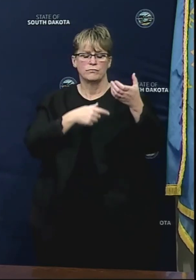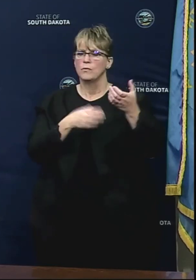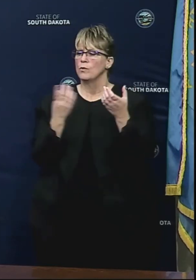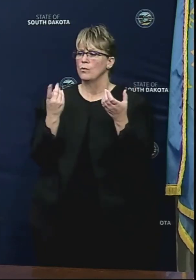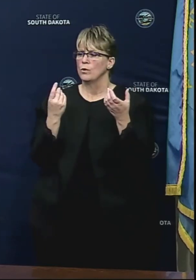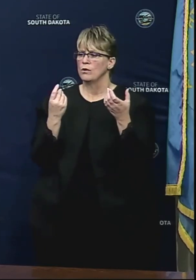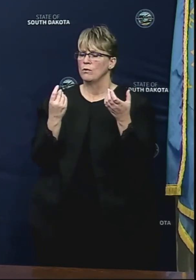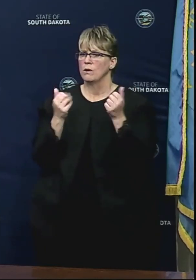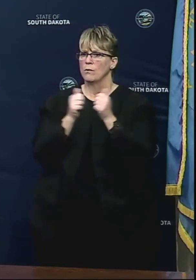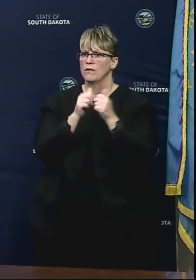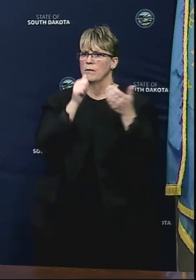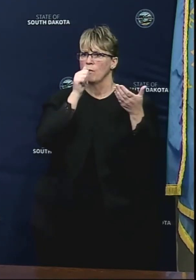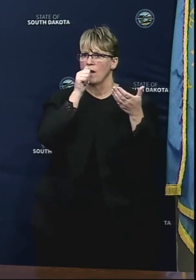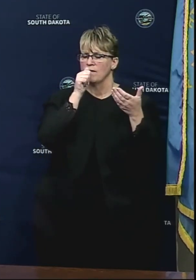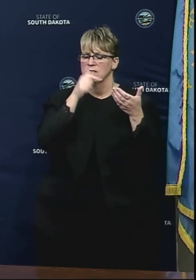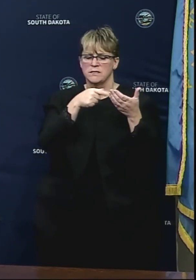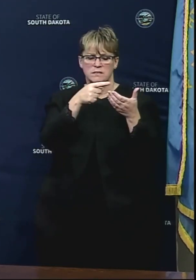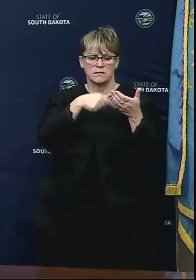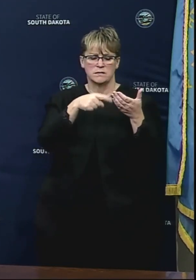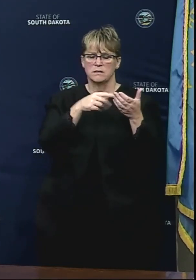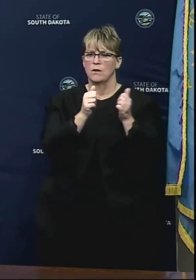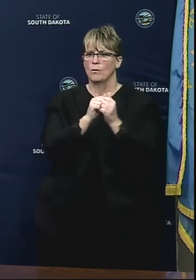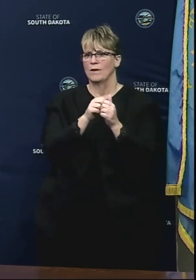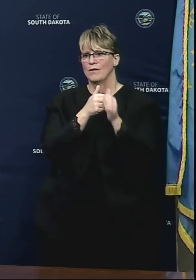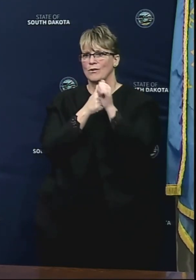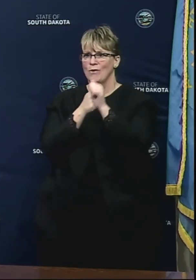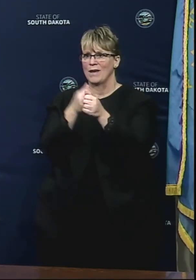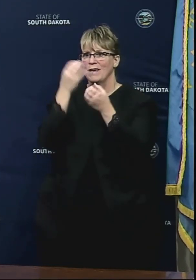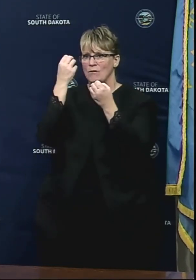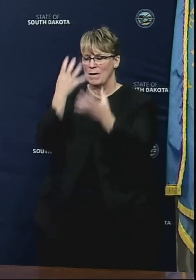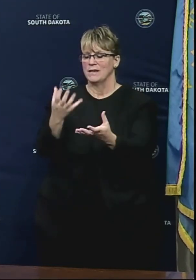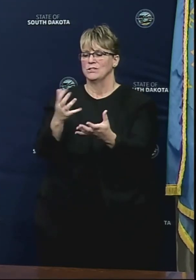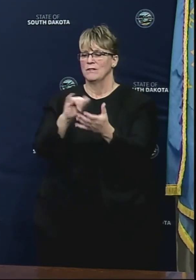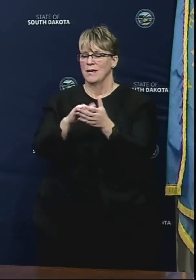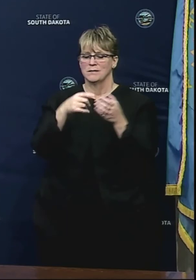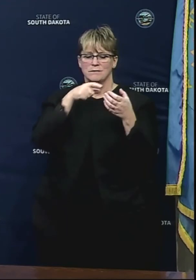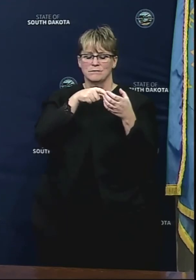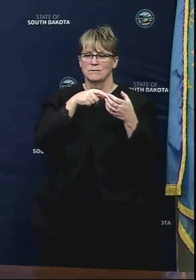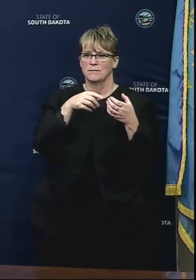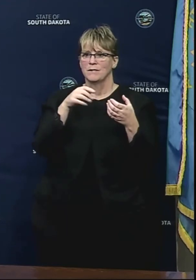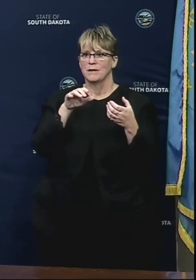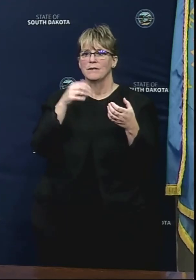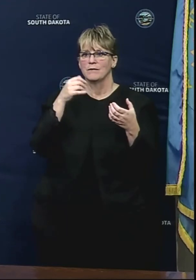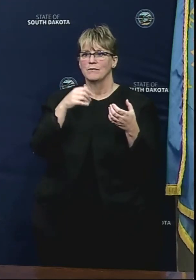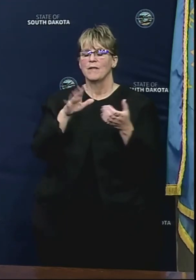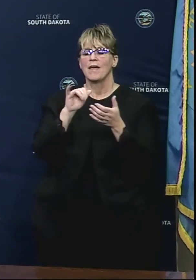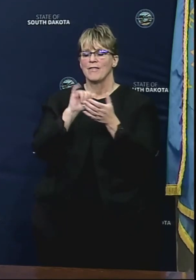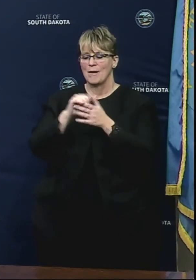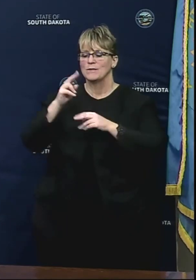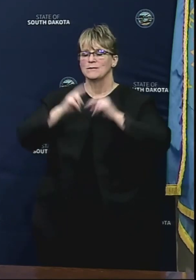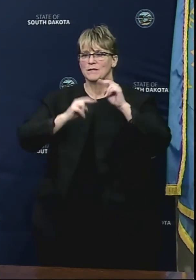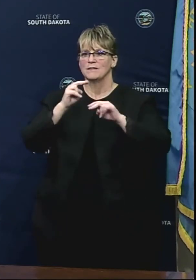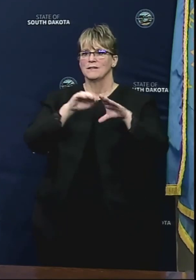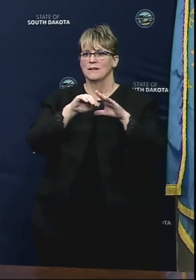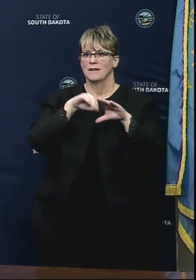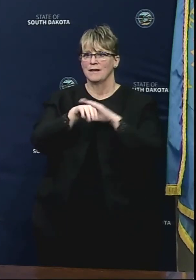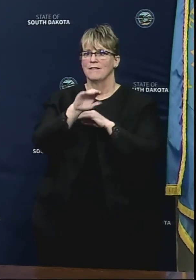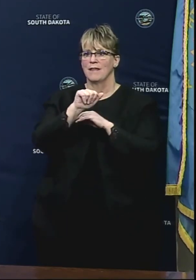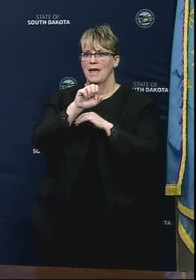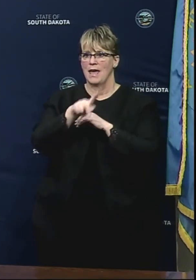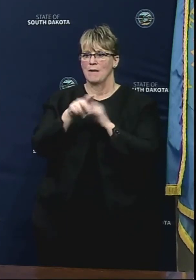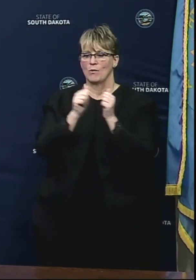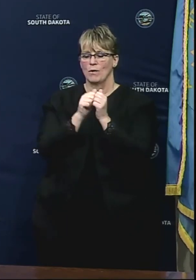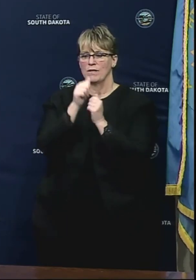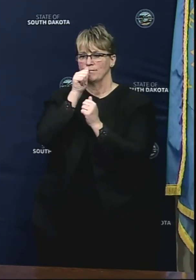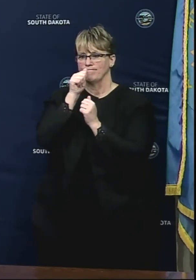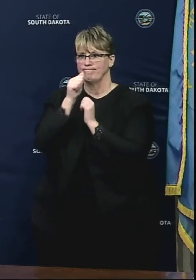ensure the privacy of the tracking information that would be on there? Yeah, that was all built into the app with security measures that